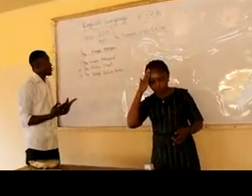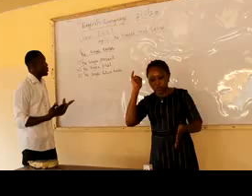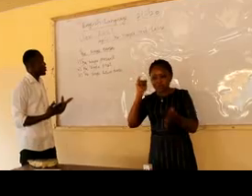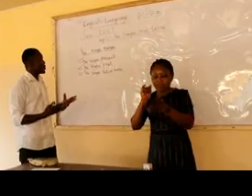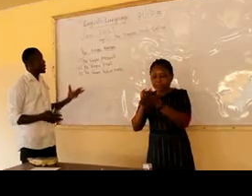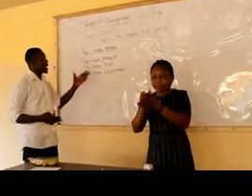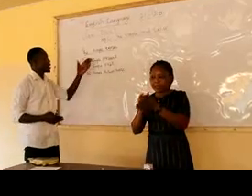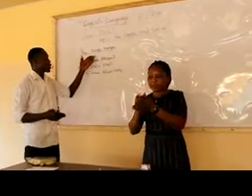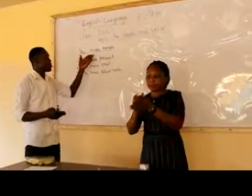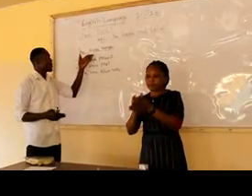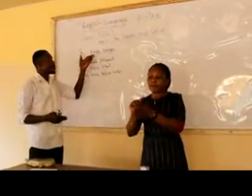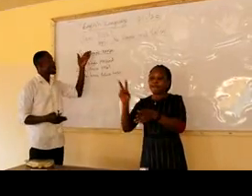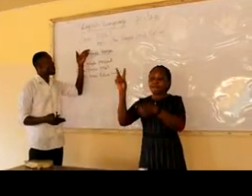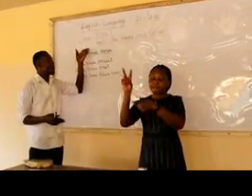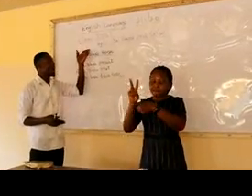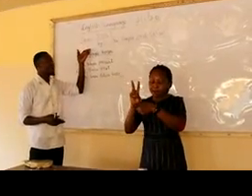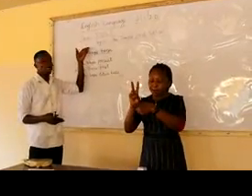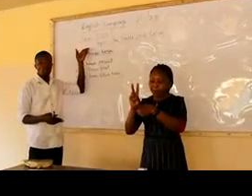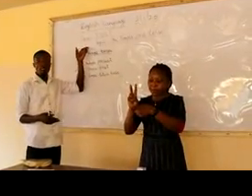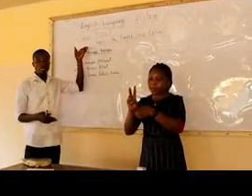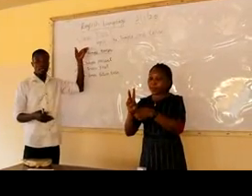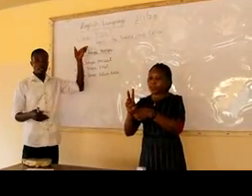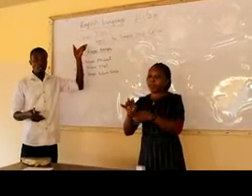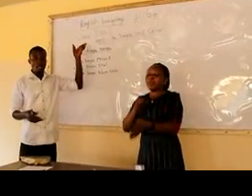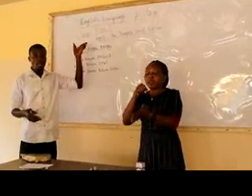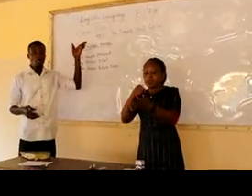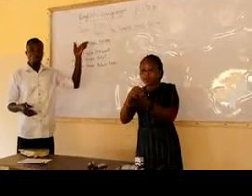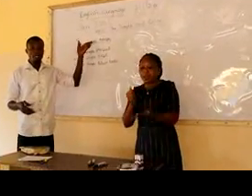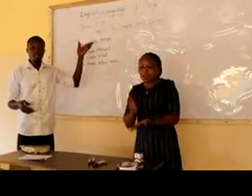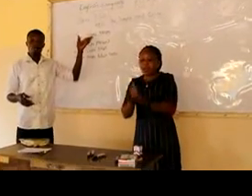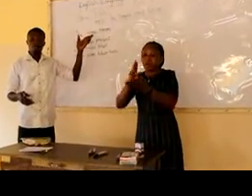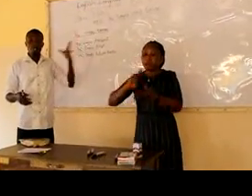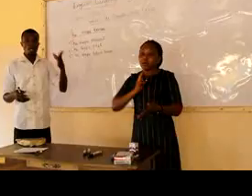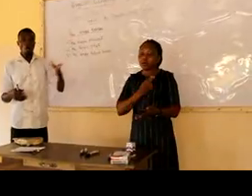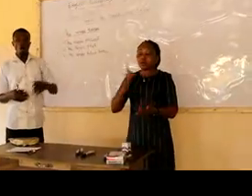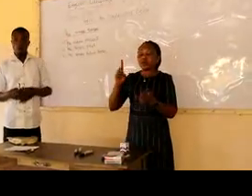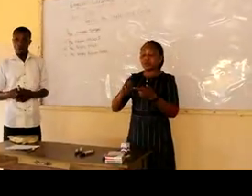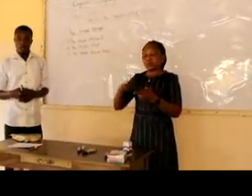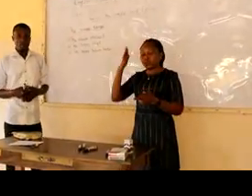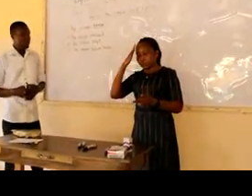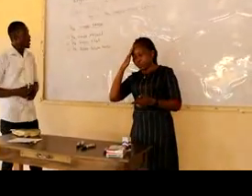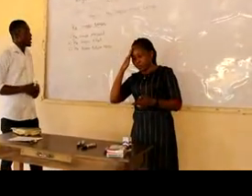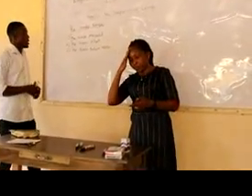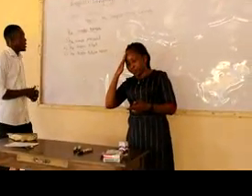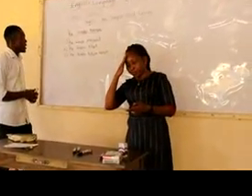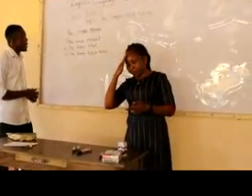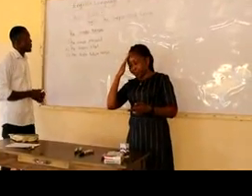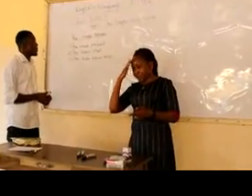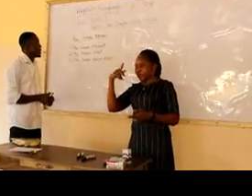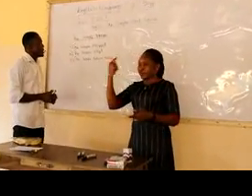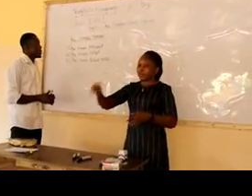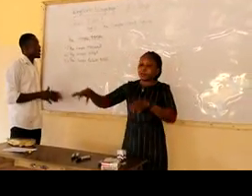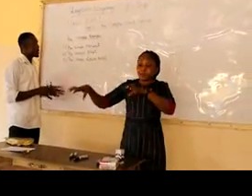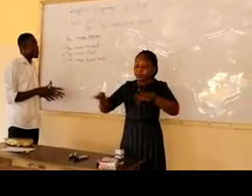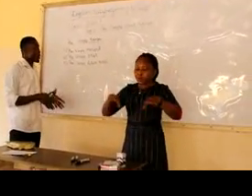helps us to know the action performed by a subject, and the subject can be a noun or pronoun.